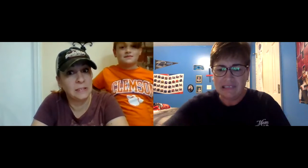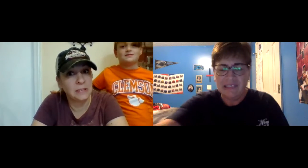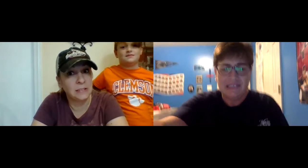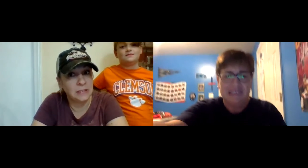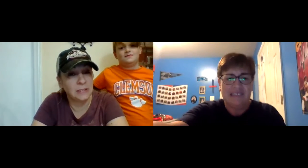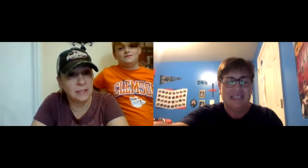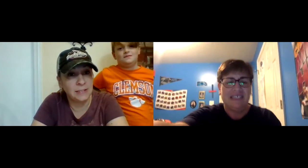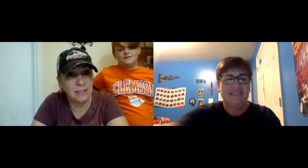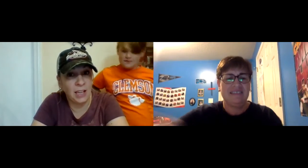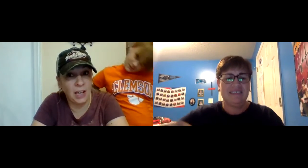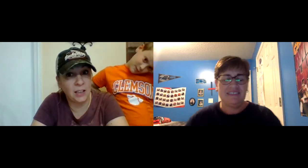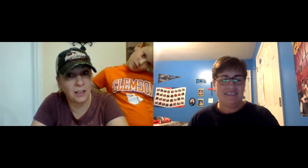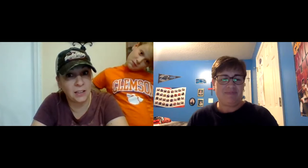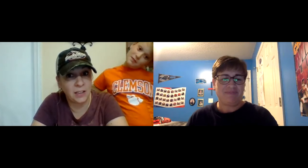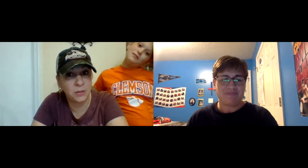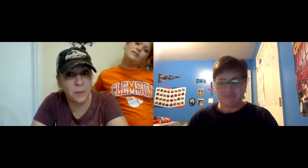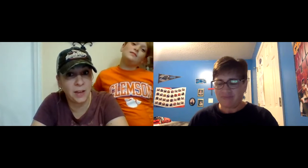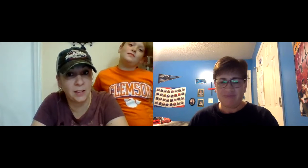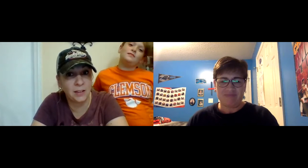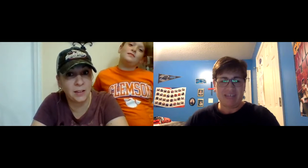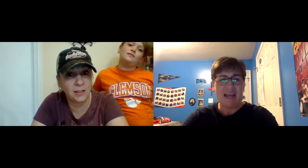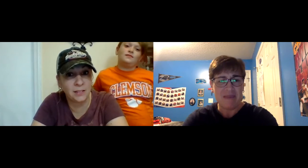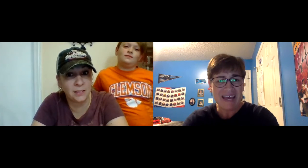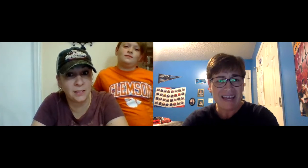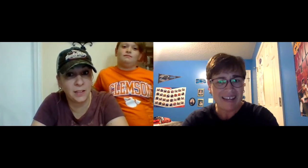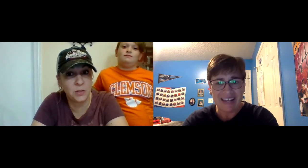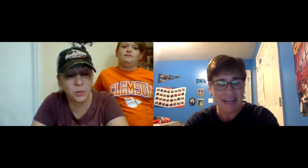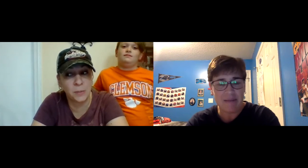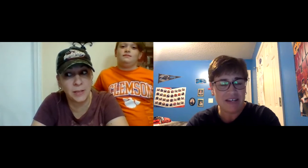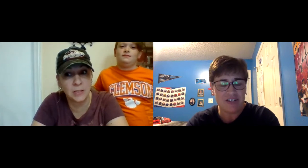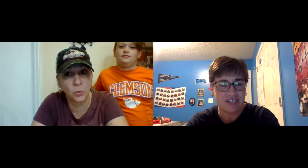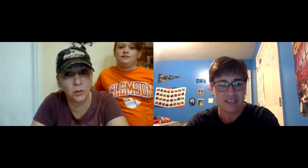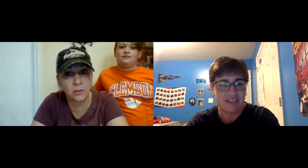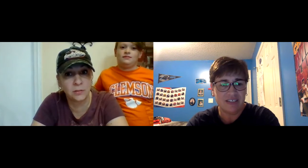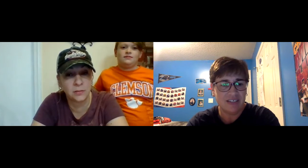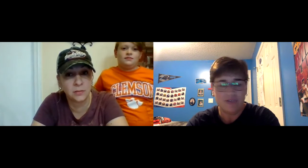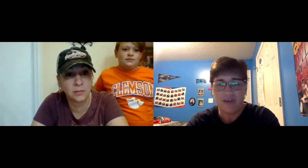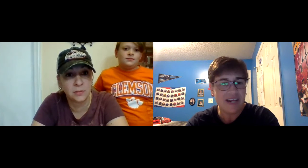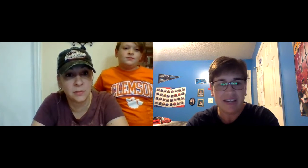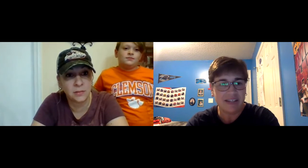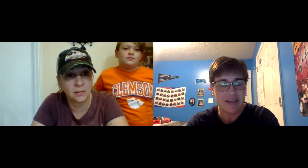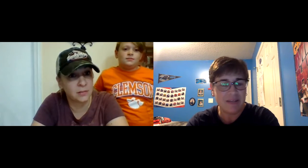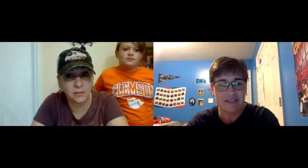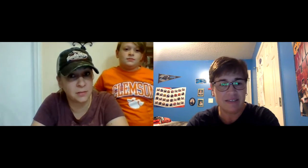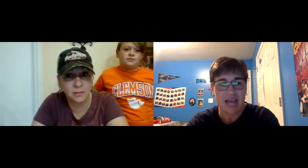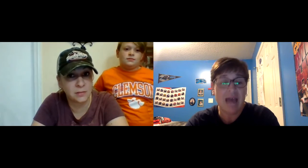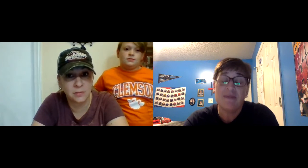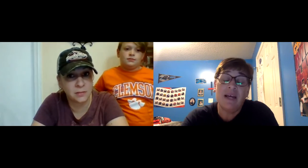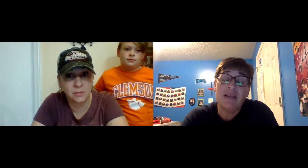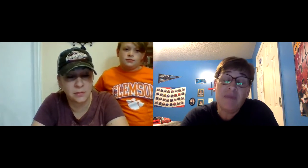oh, yeah. Yeah, it was bad. I bet. It was really bad this morning. Right. I